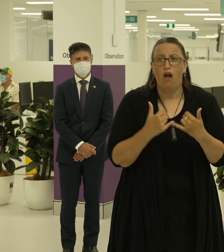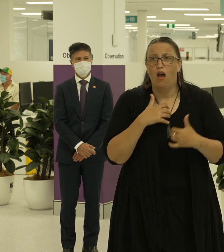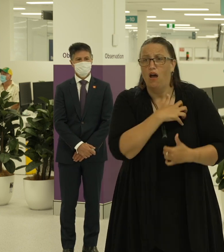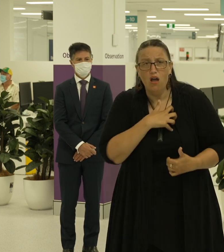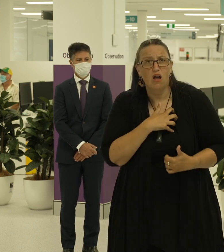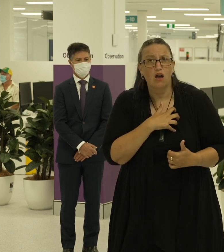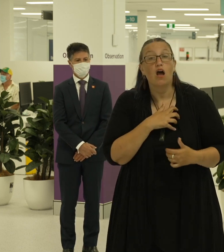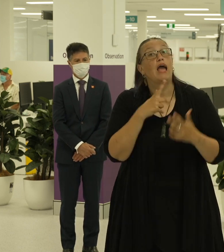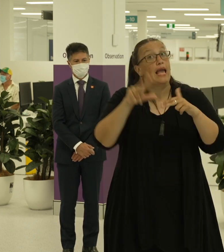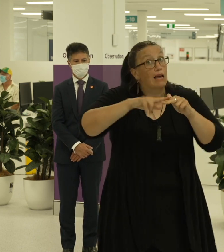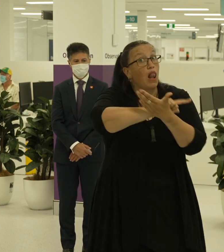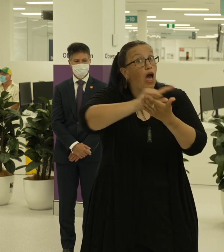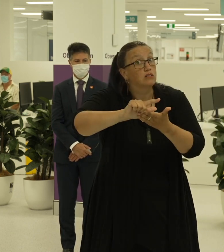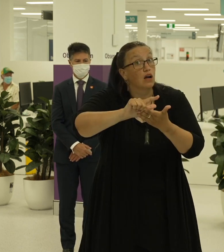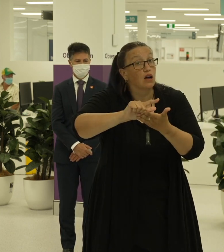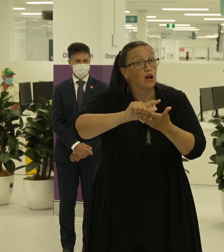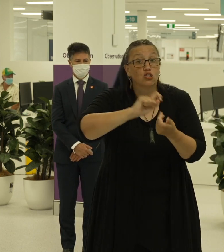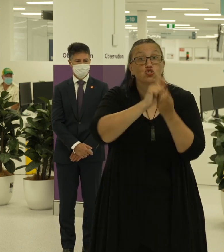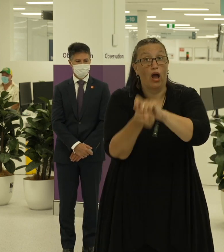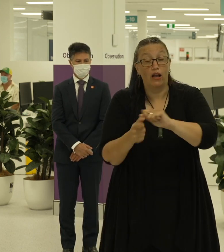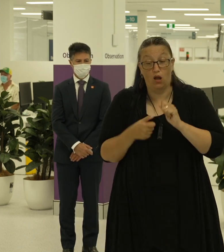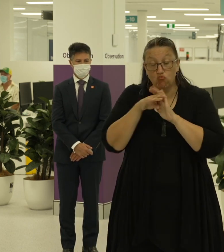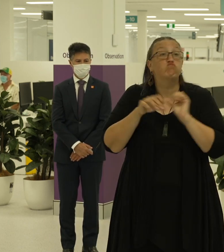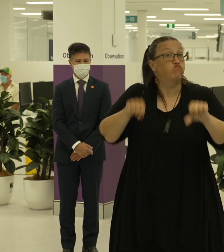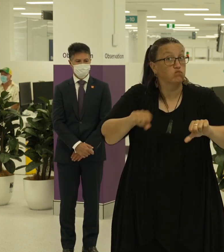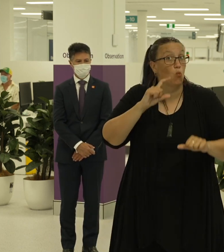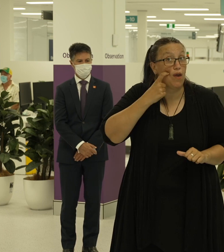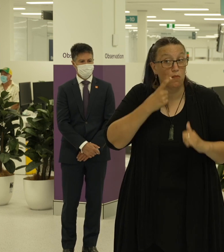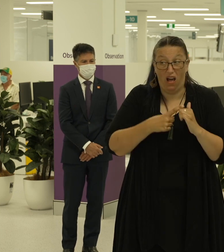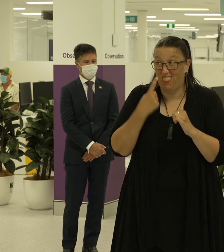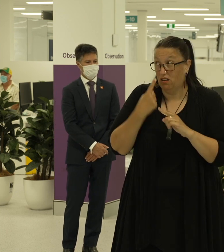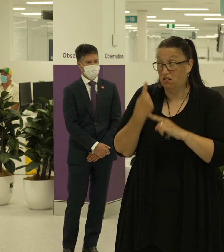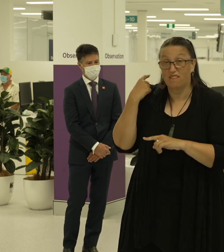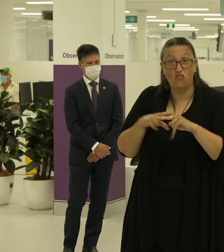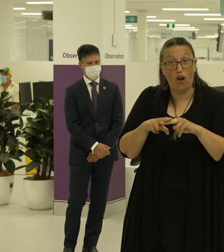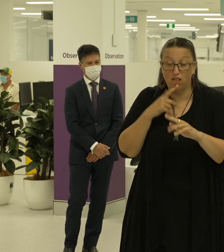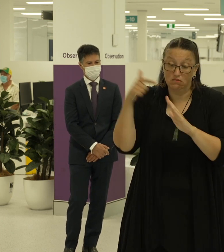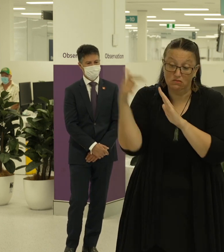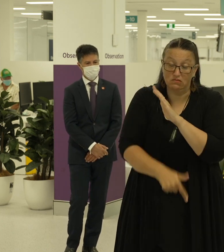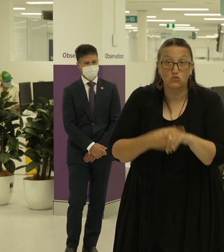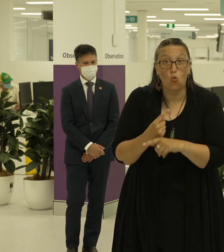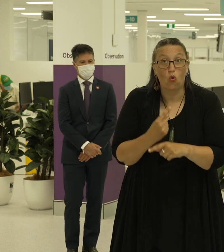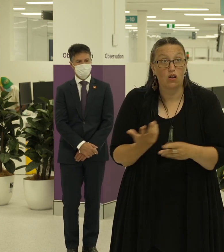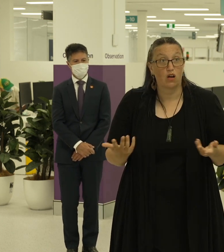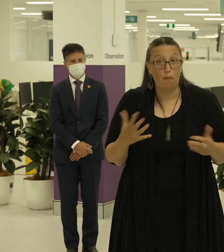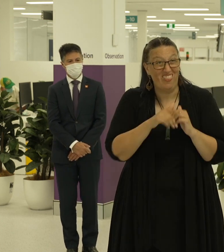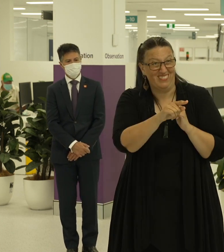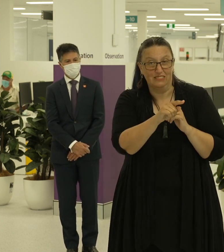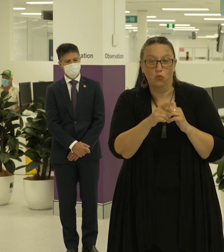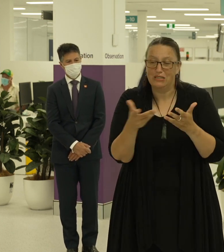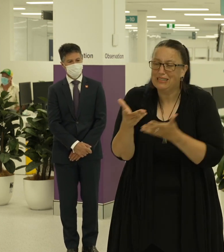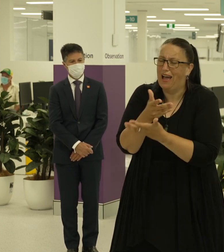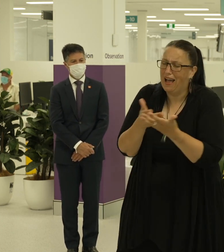just like we have all the way along the line, we will. But as I said on, I think Friday was the last time I said it in detail, and that is we've discussed